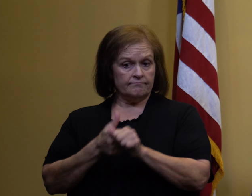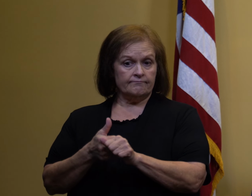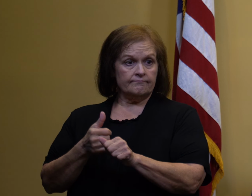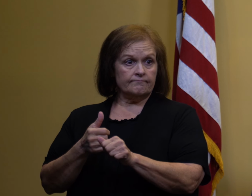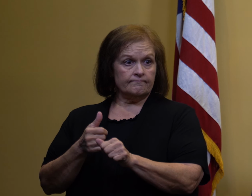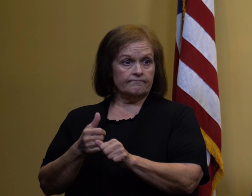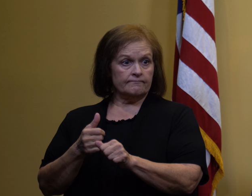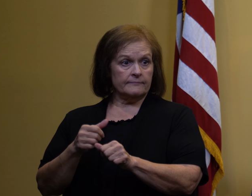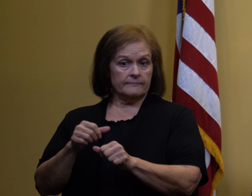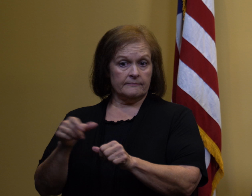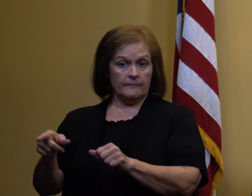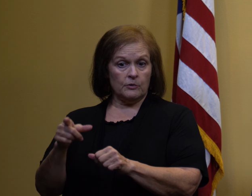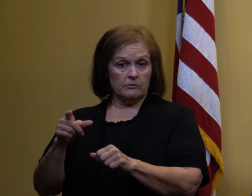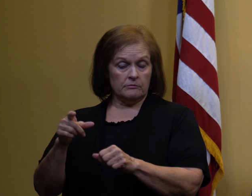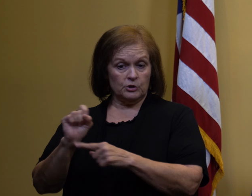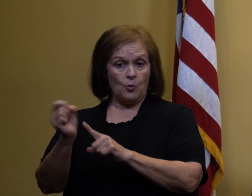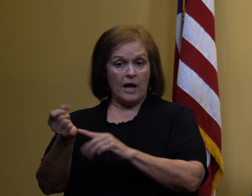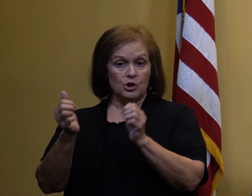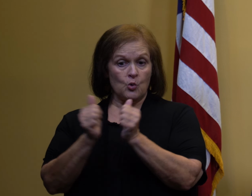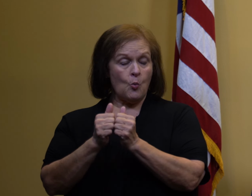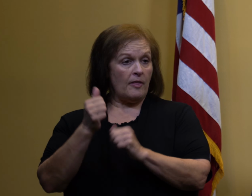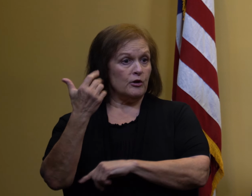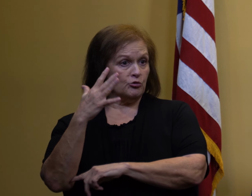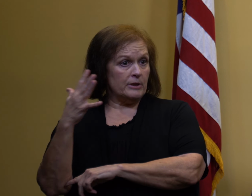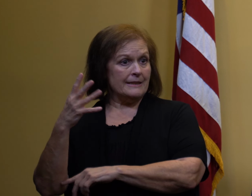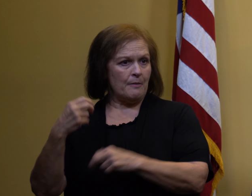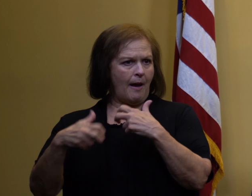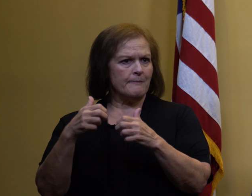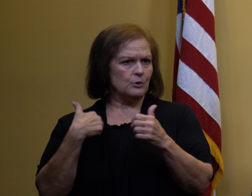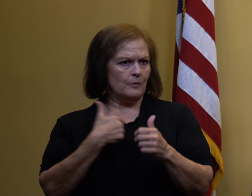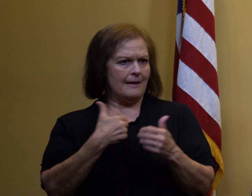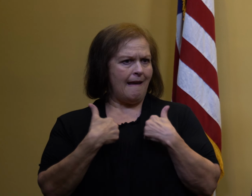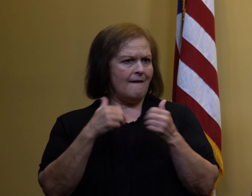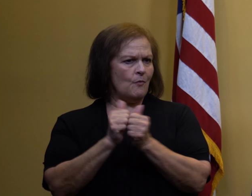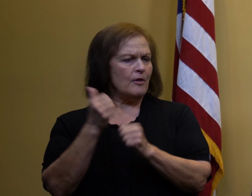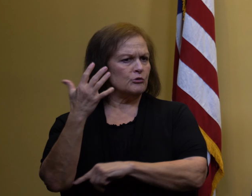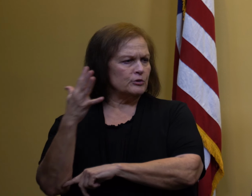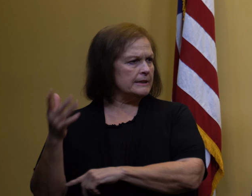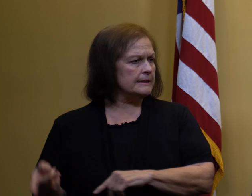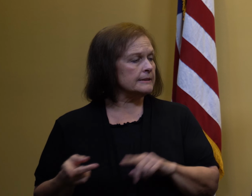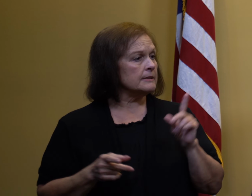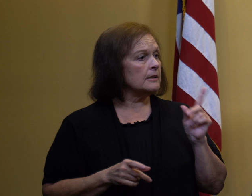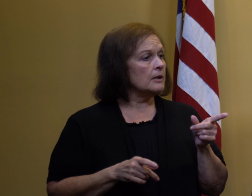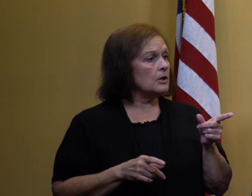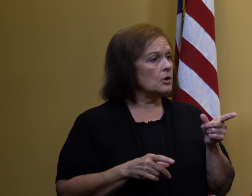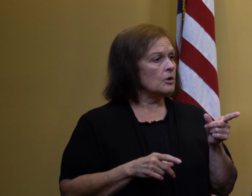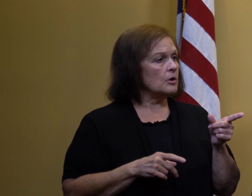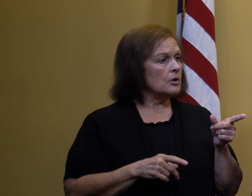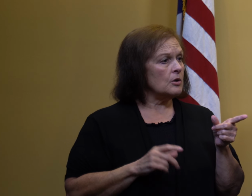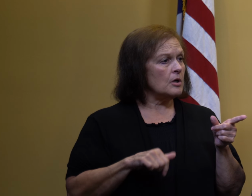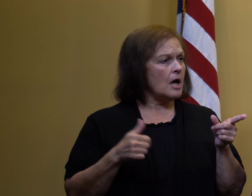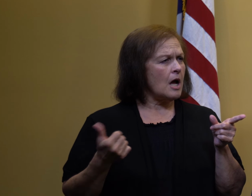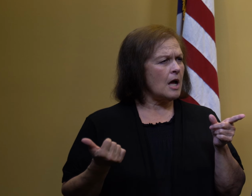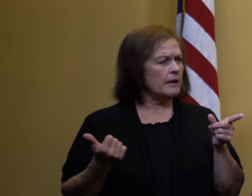we're seeing relative to live oaks and the stresses that are being placed upon them. And I know you had a follow-up and then we're done. Okay, so this is from